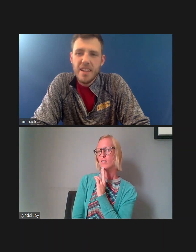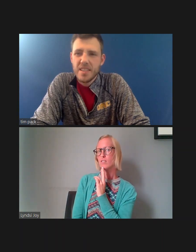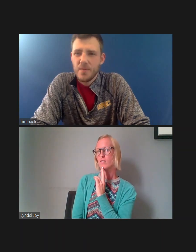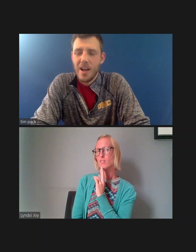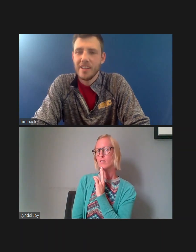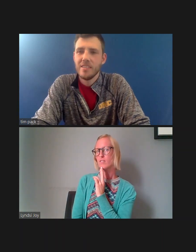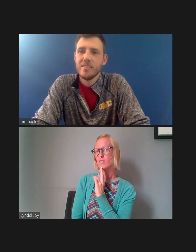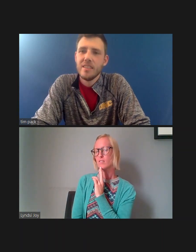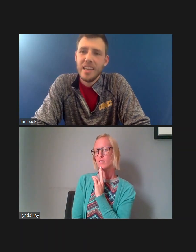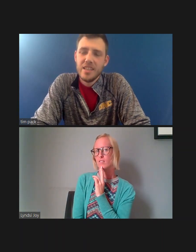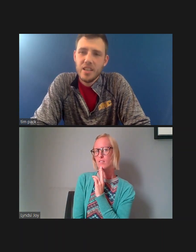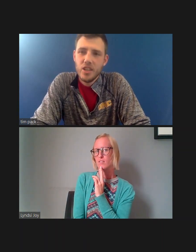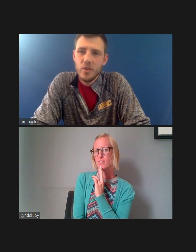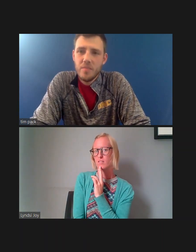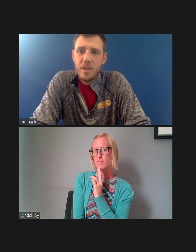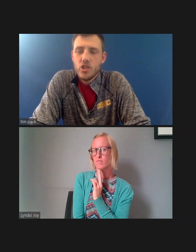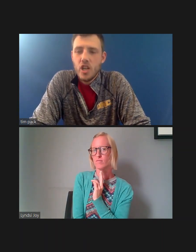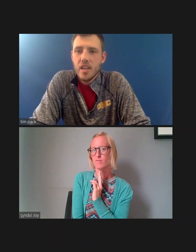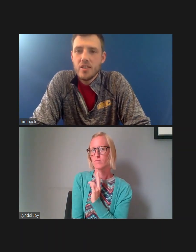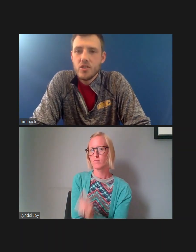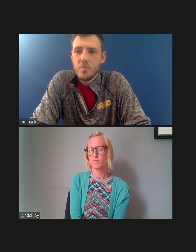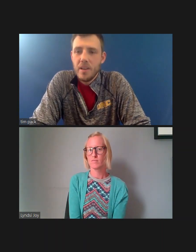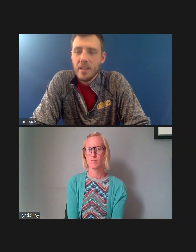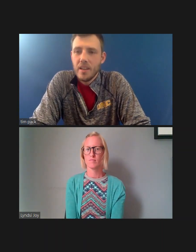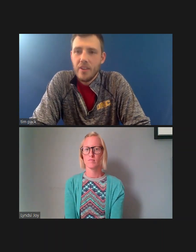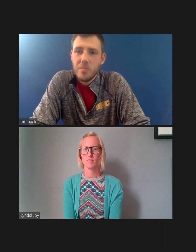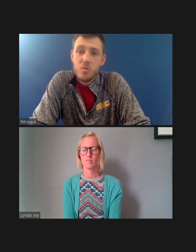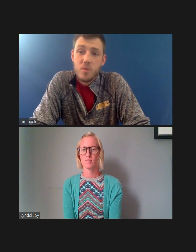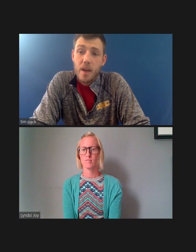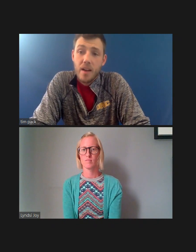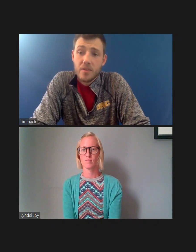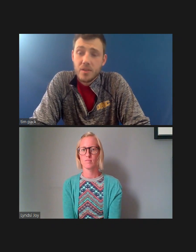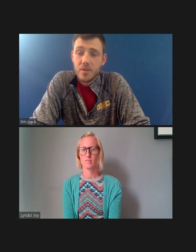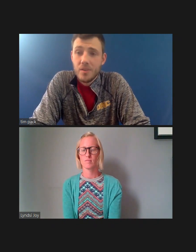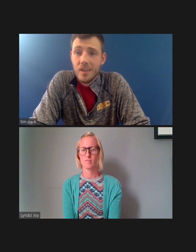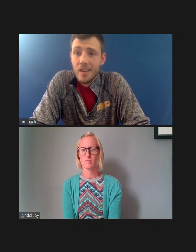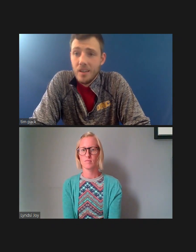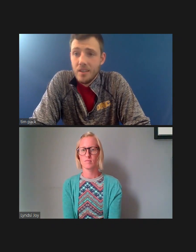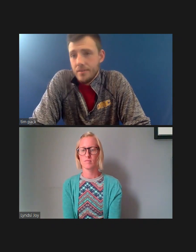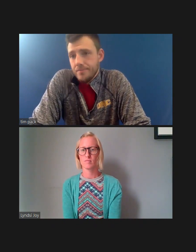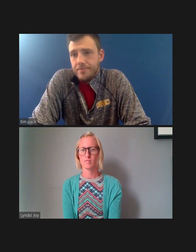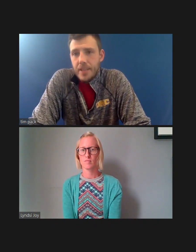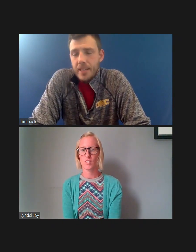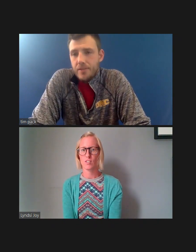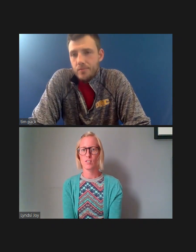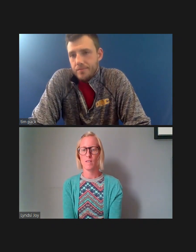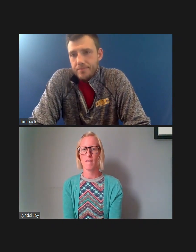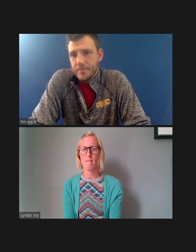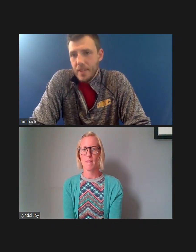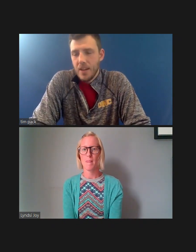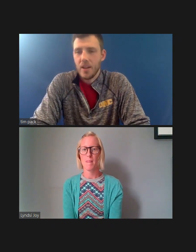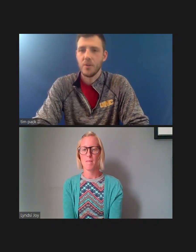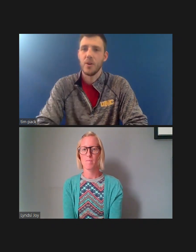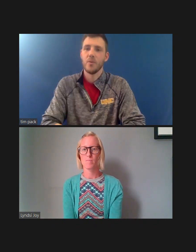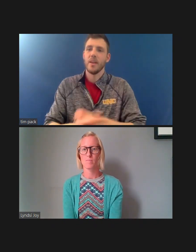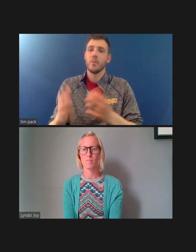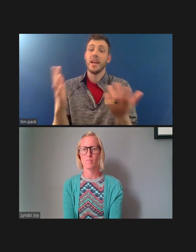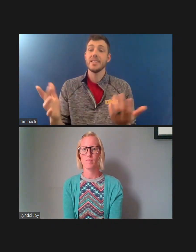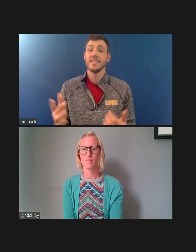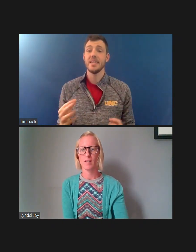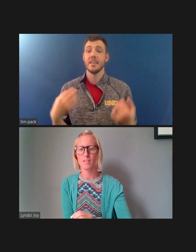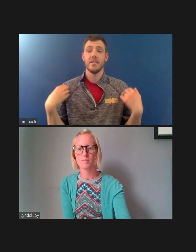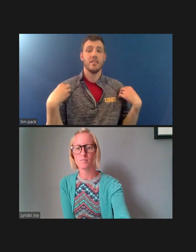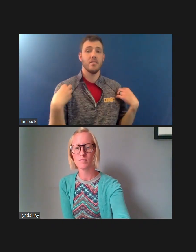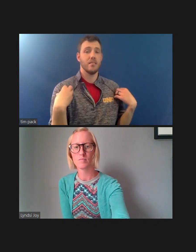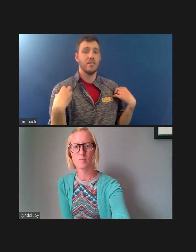Yeah, I think it's fine. And, it might change depending on how they move around. So, I don't know. When